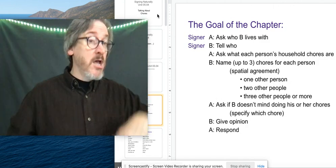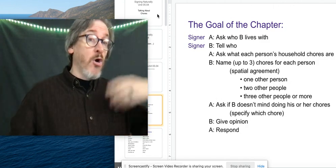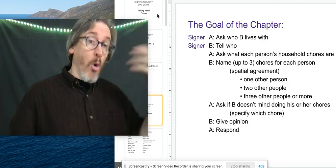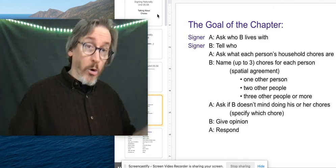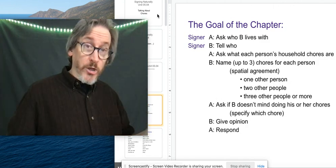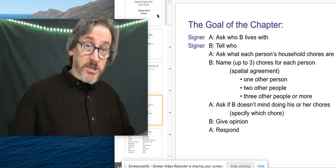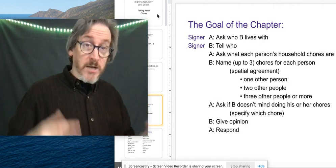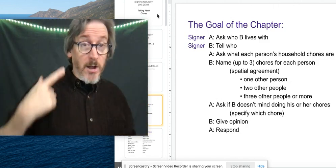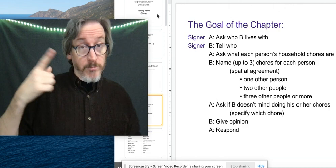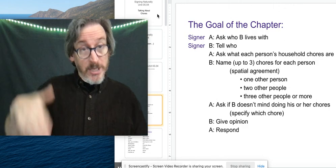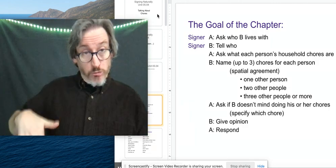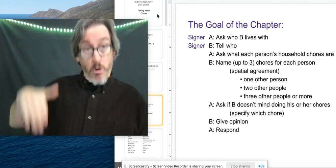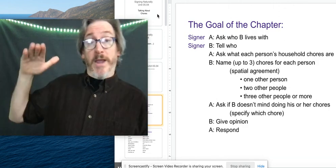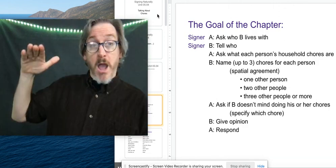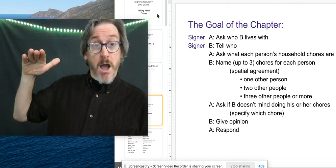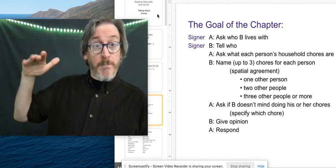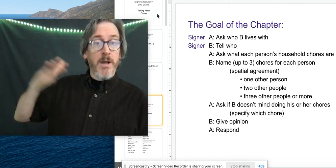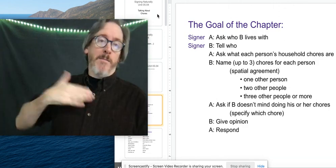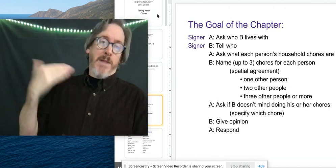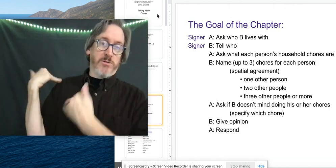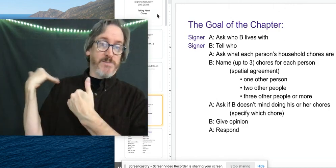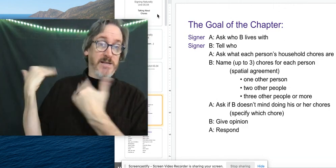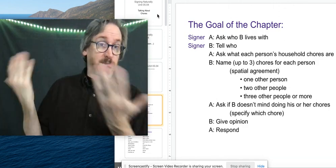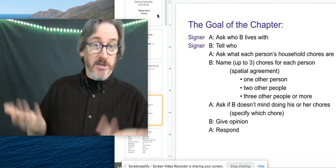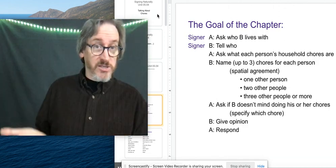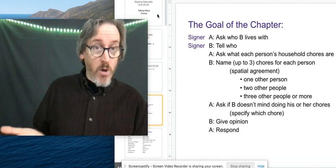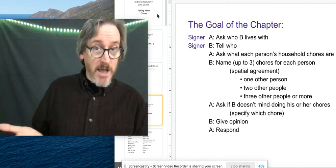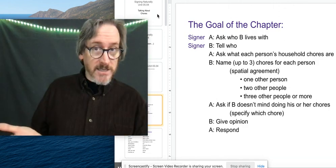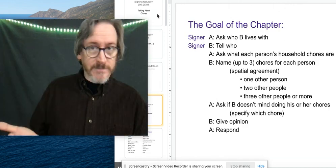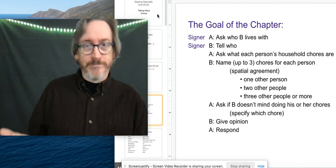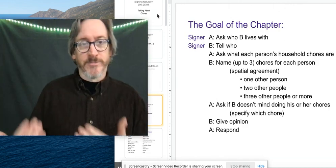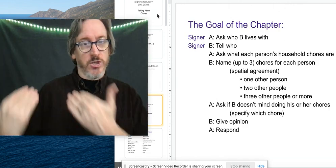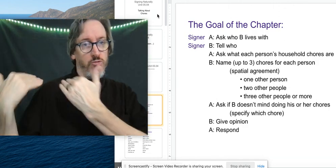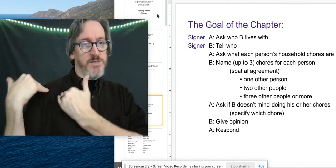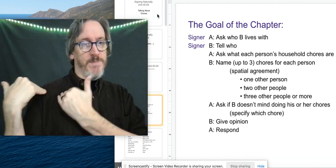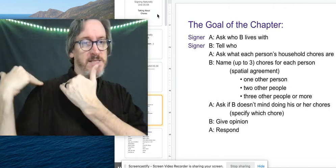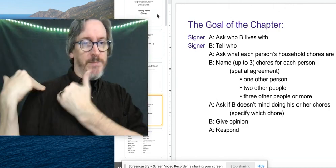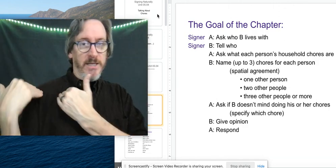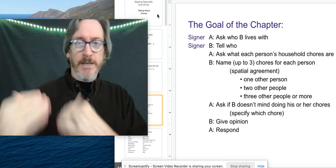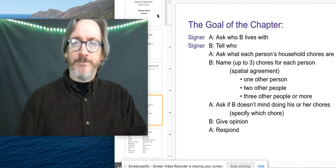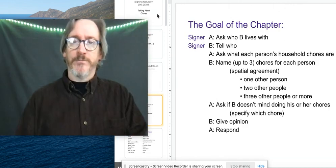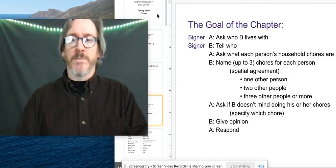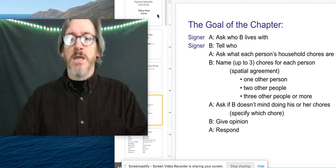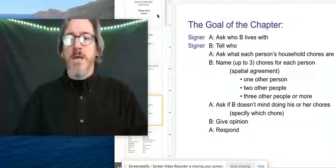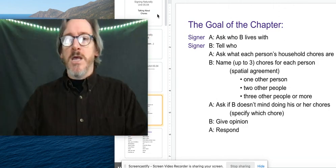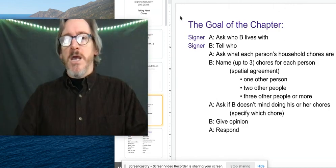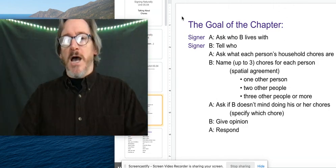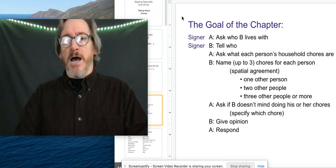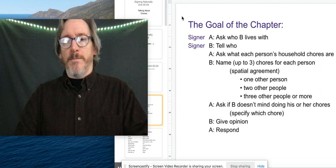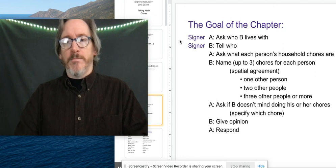house. Or you could talk about me growing up, my responsibilities, what? So responsibility.